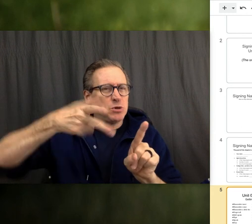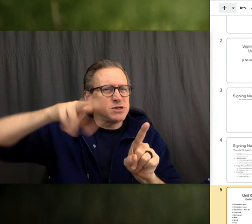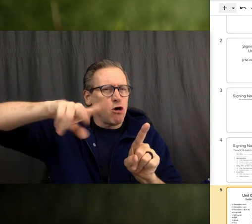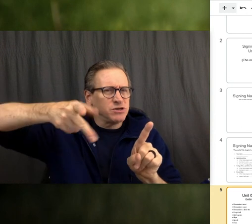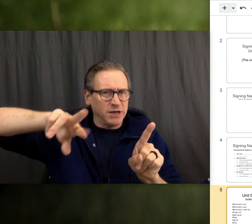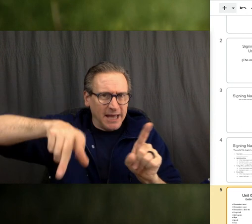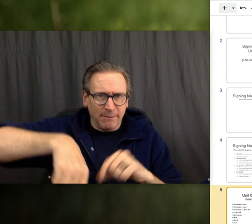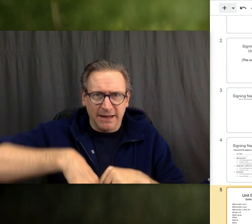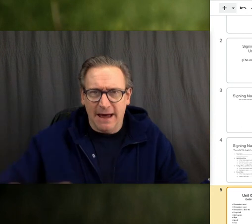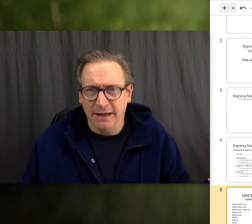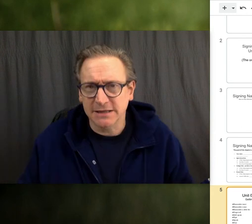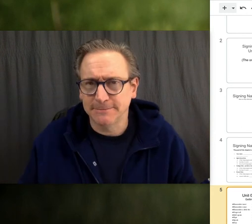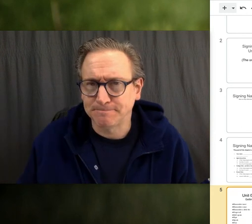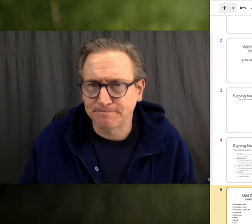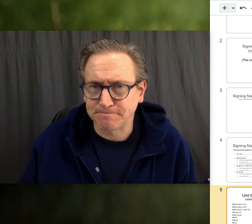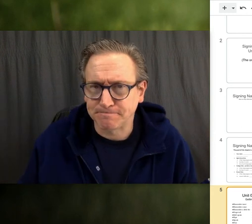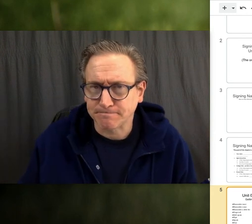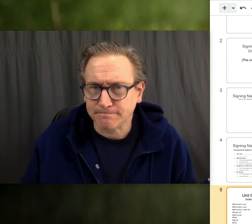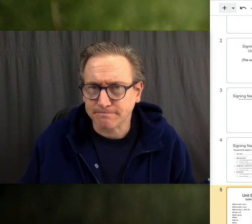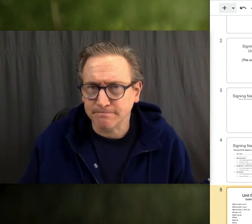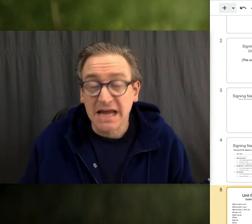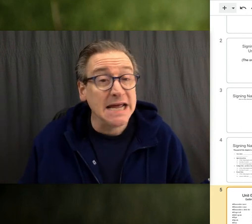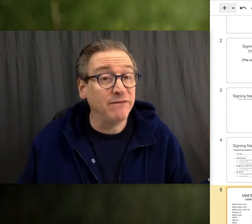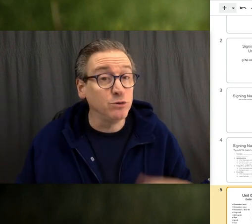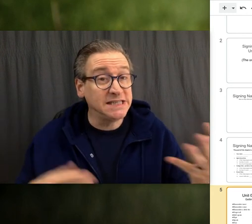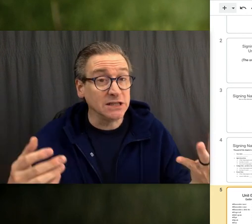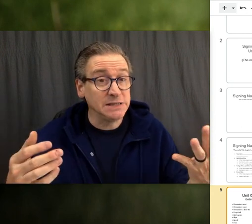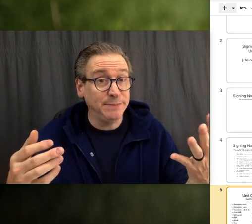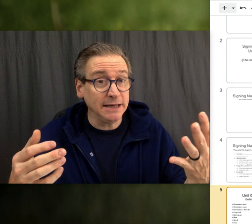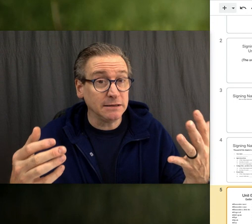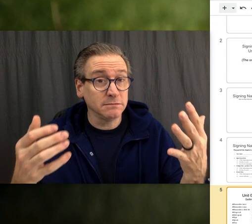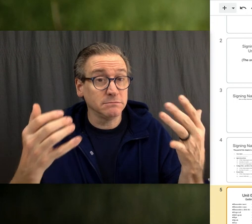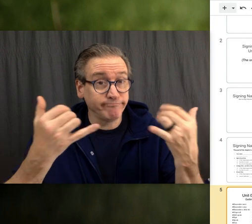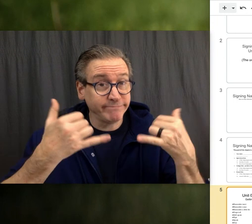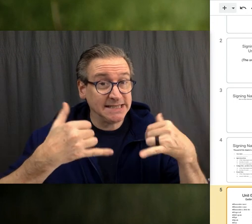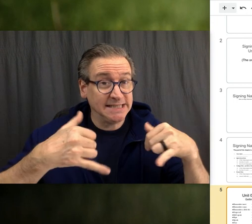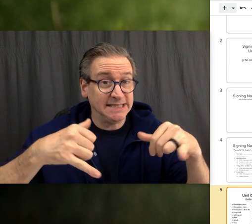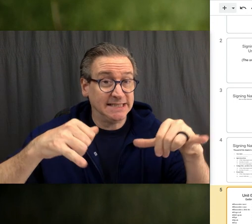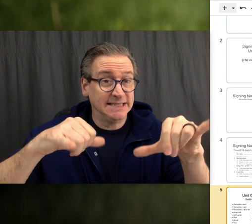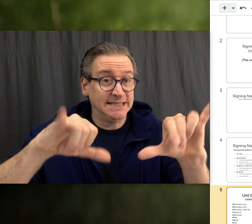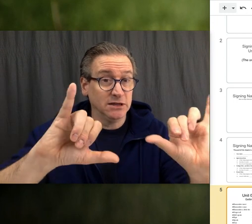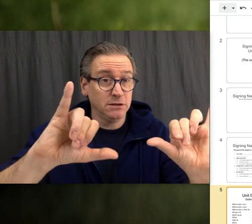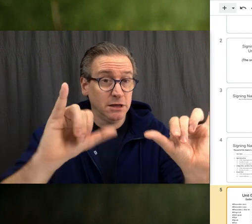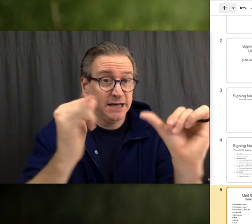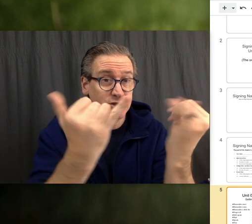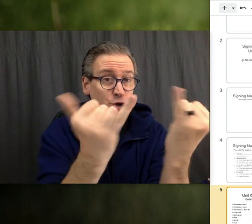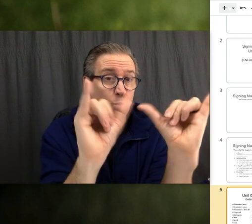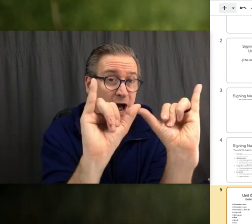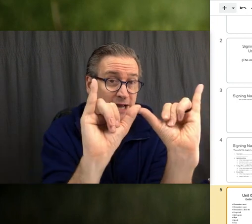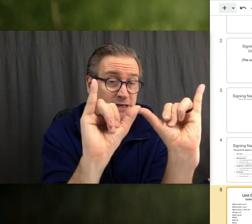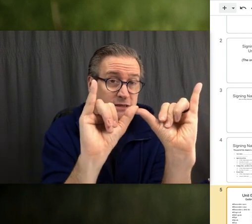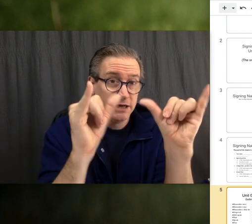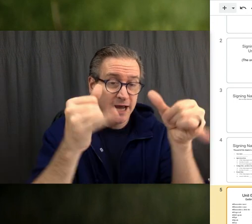So those also can get in that mix. If you still speak it, still, it's